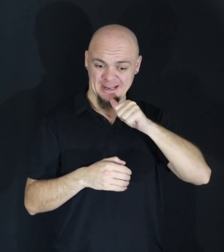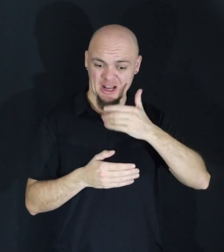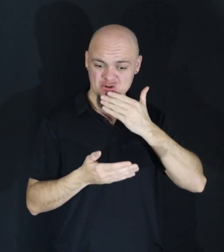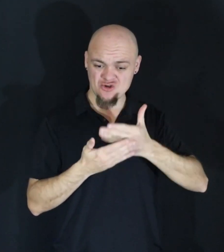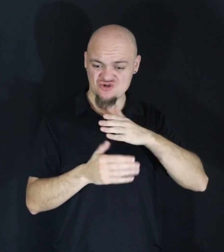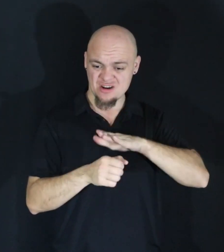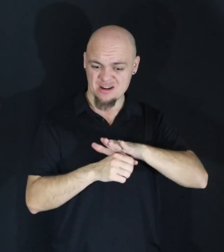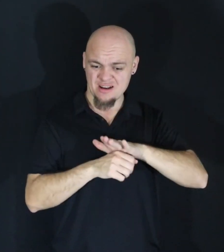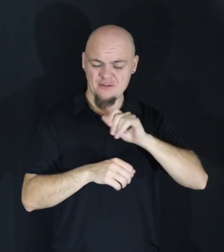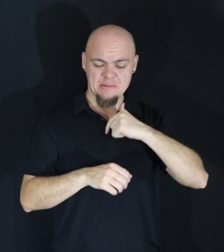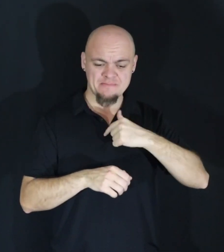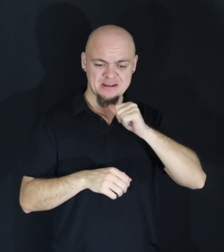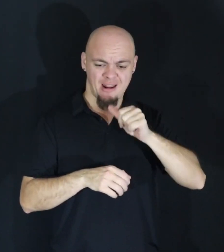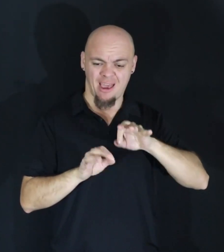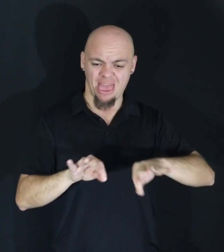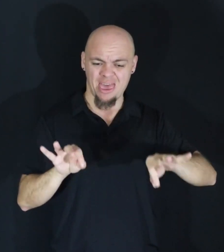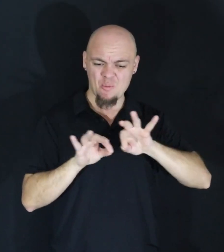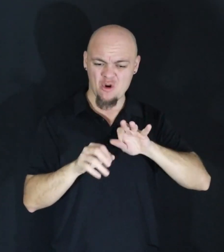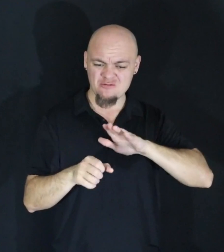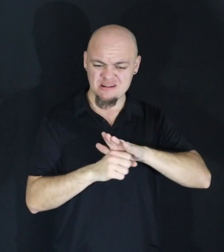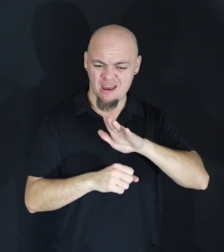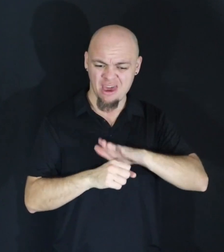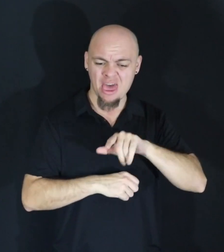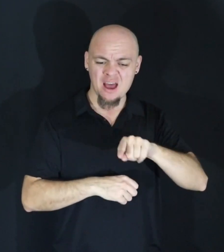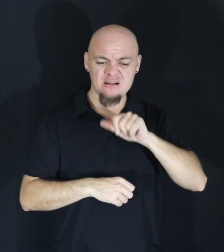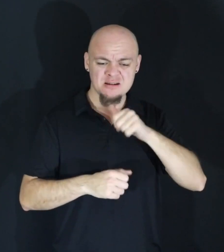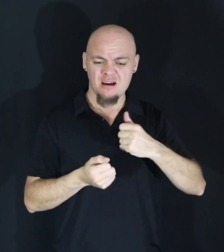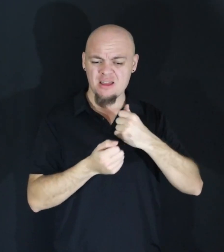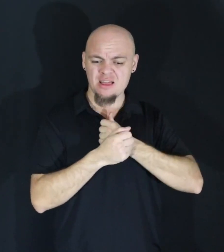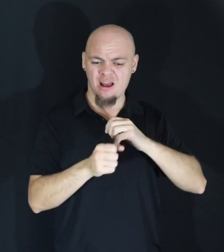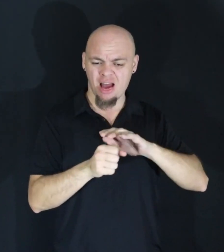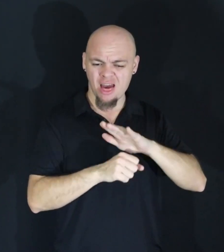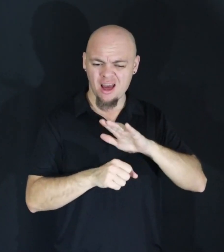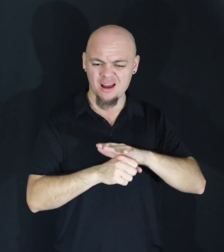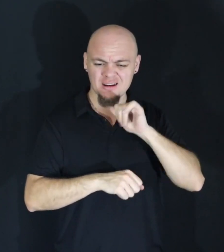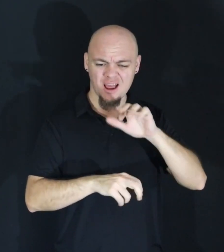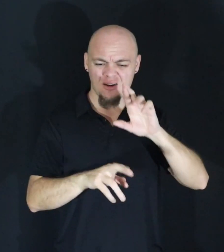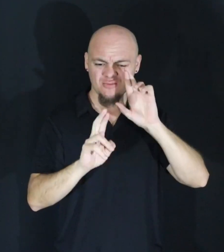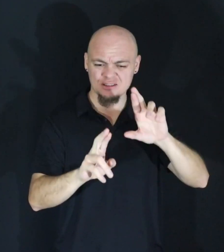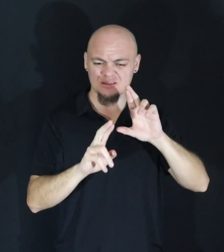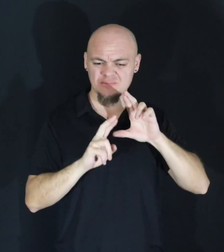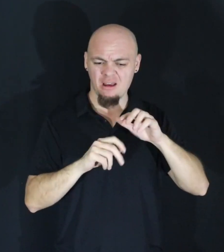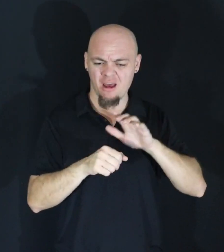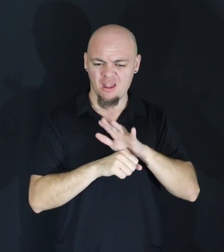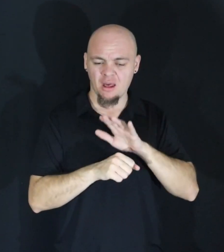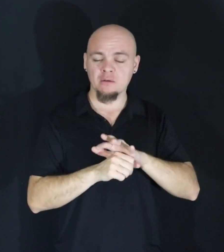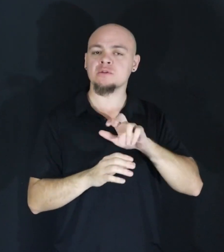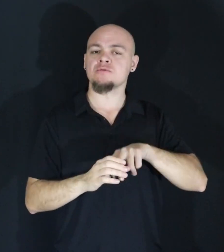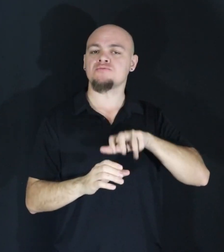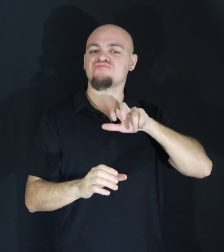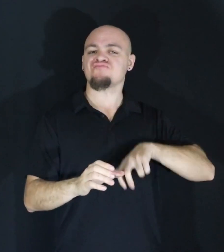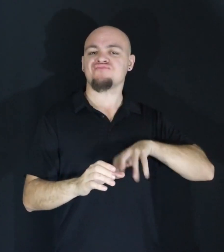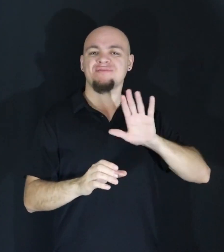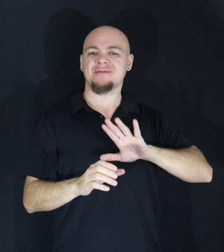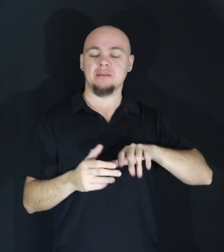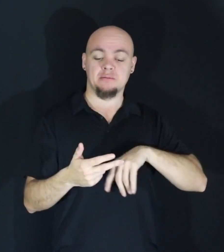not being important, not being loved or respected? 2, get